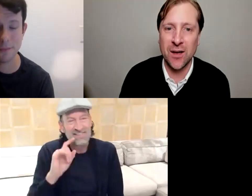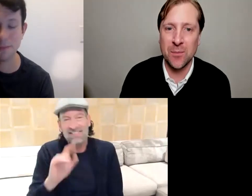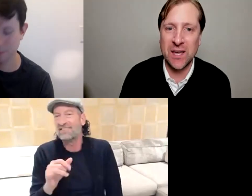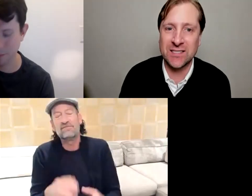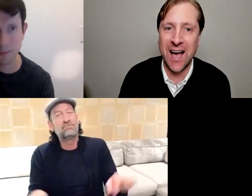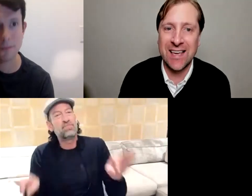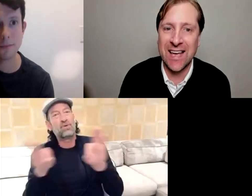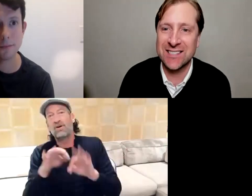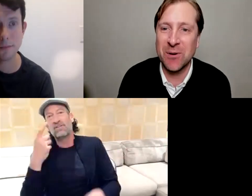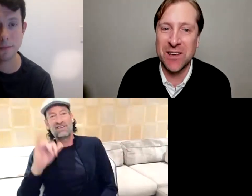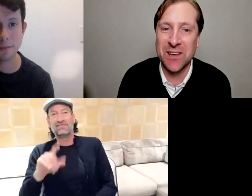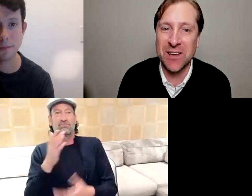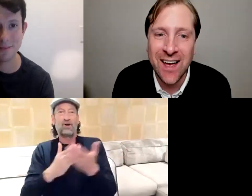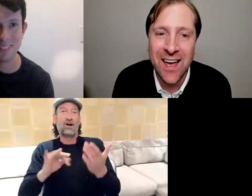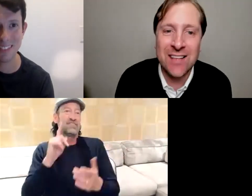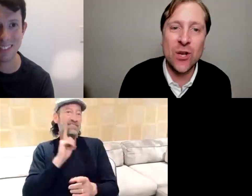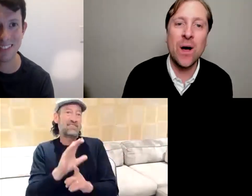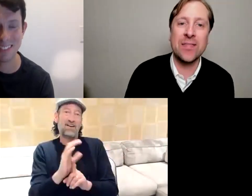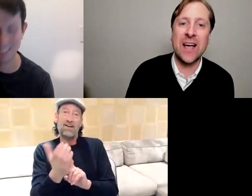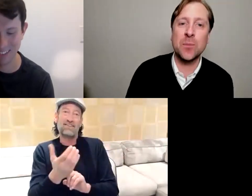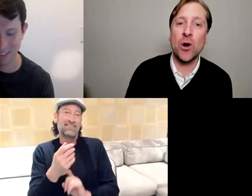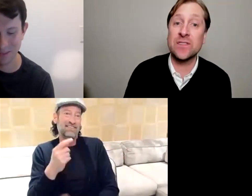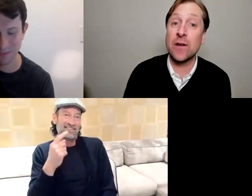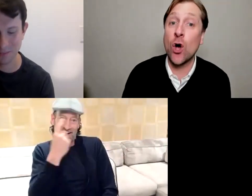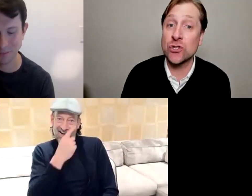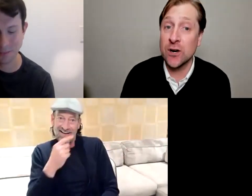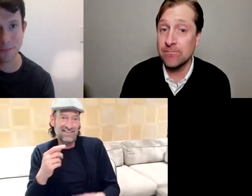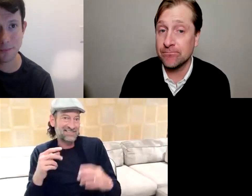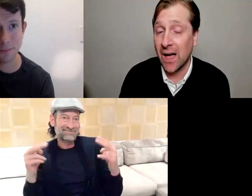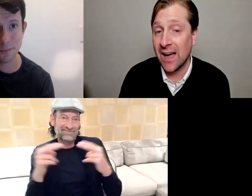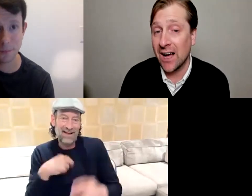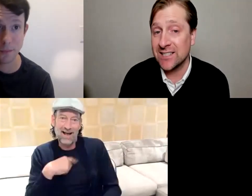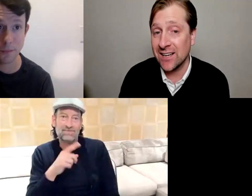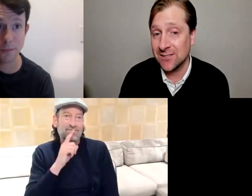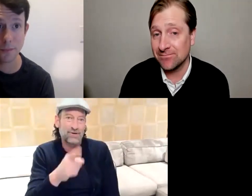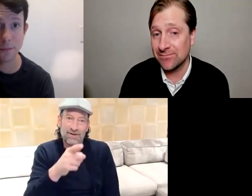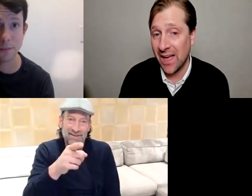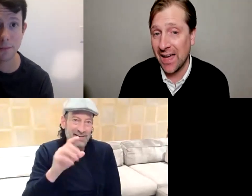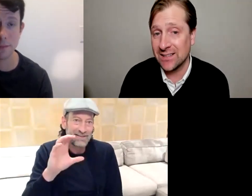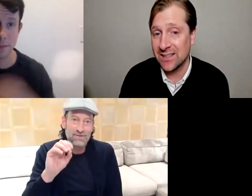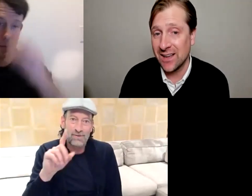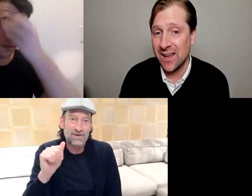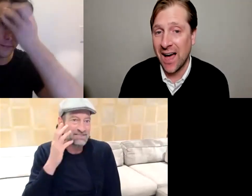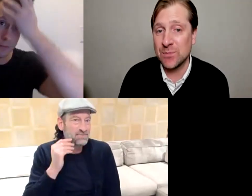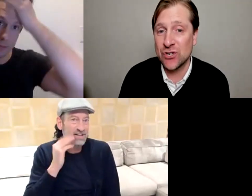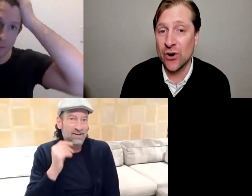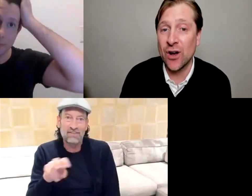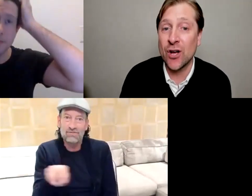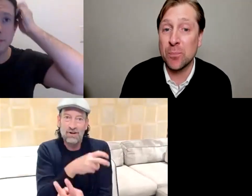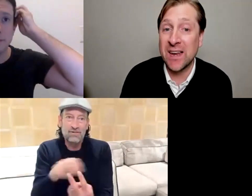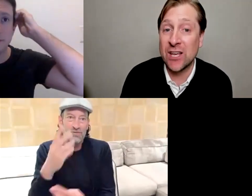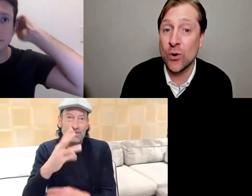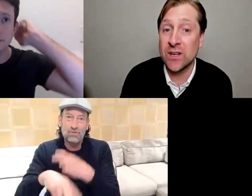arc because I can't see what you're saying. And so that's a part of deaf culture, eye contact. And I'm